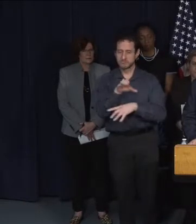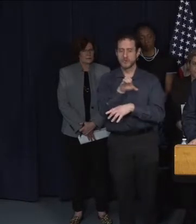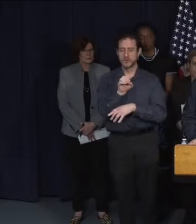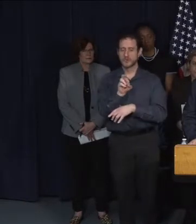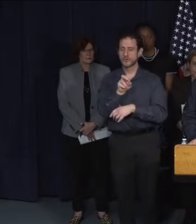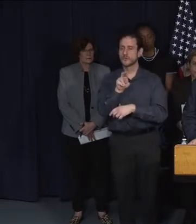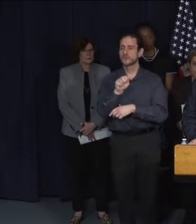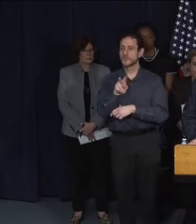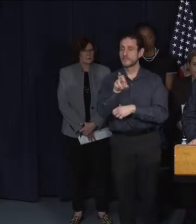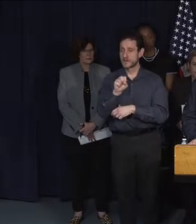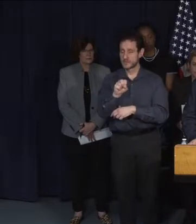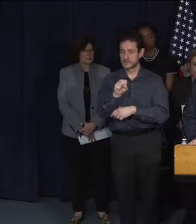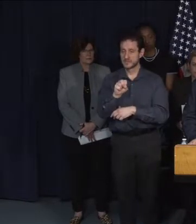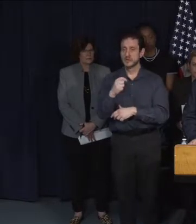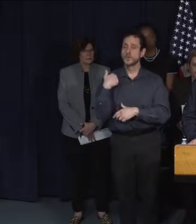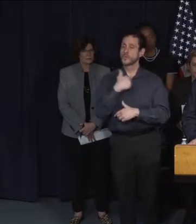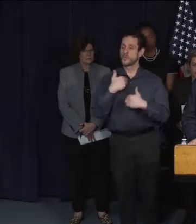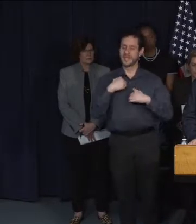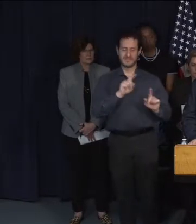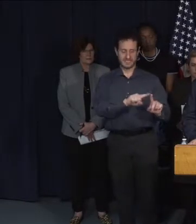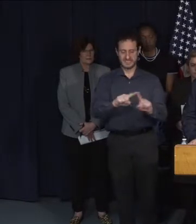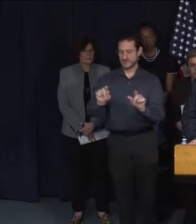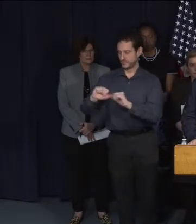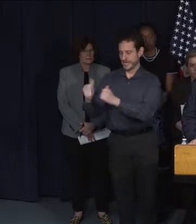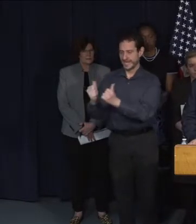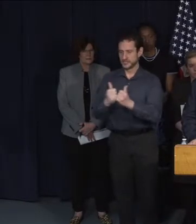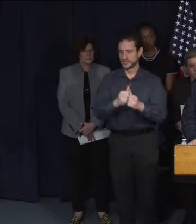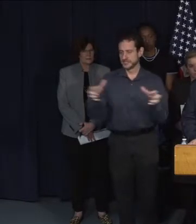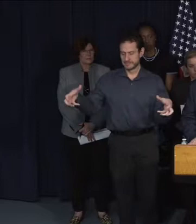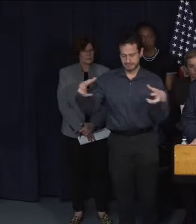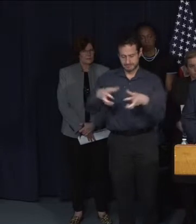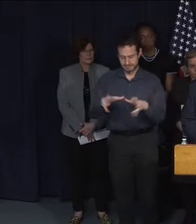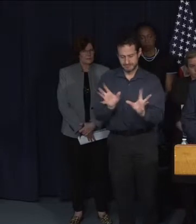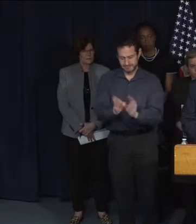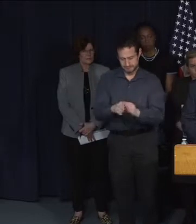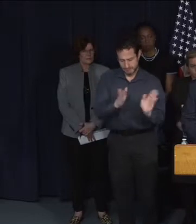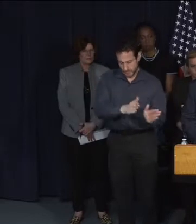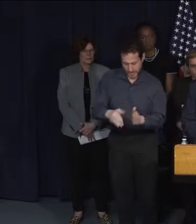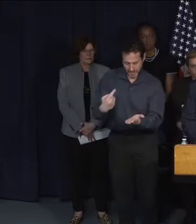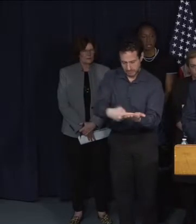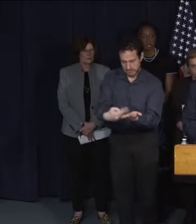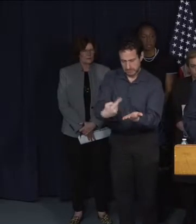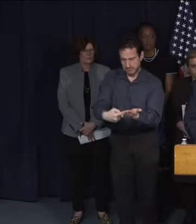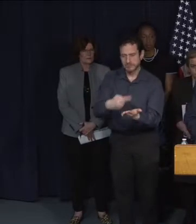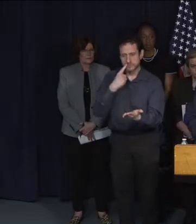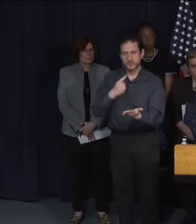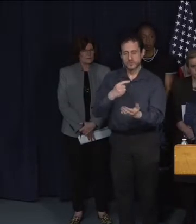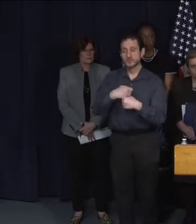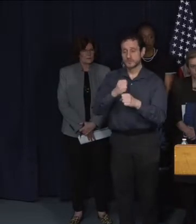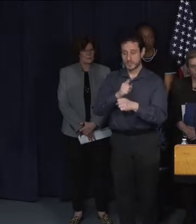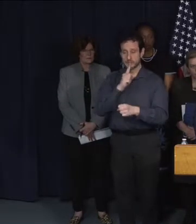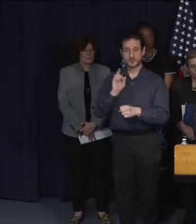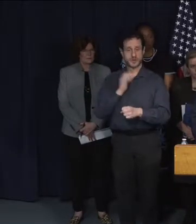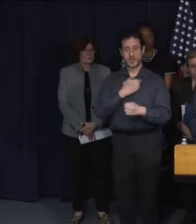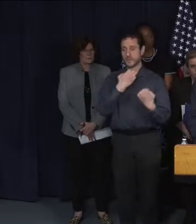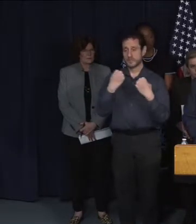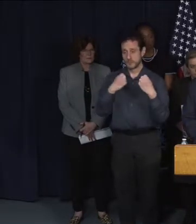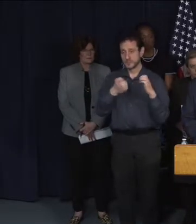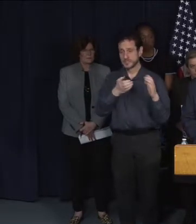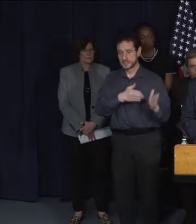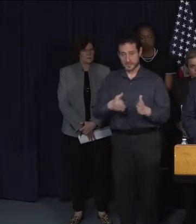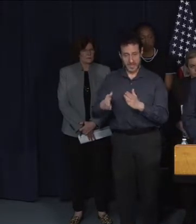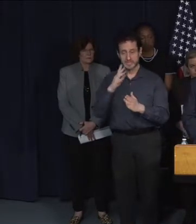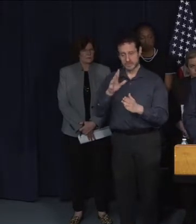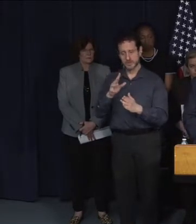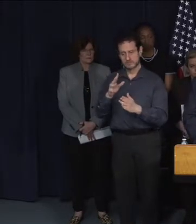have an interagency strategic planning cell dedicated to ensuring our emergency plans are up to date. The